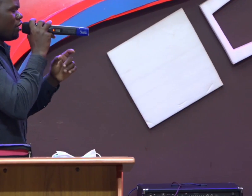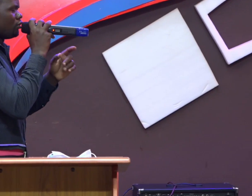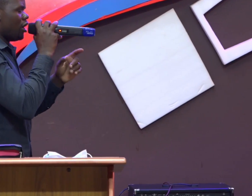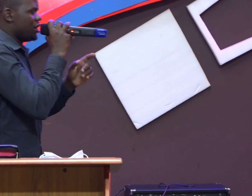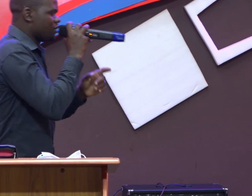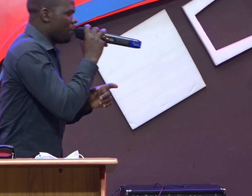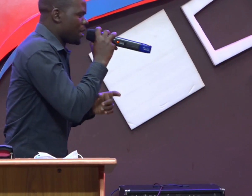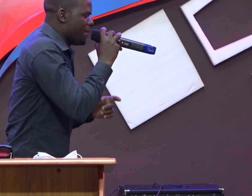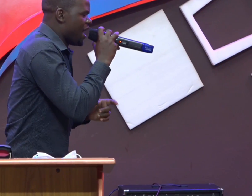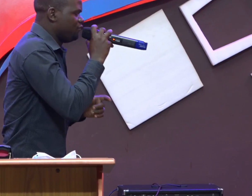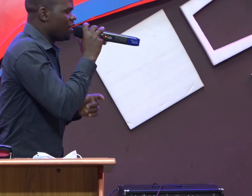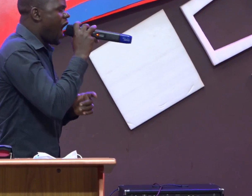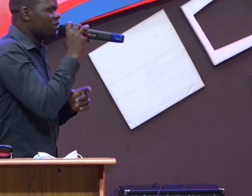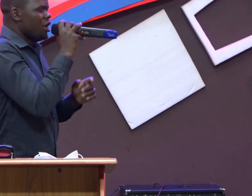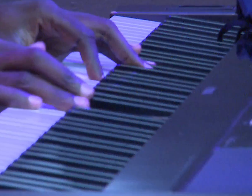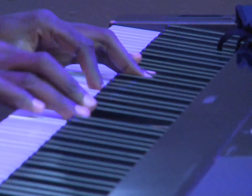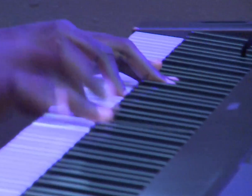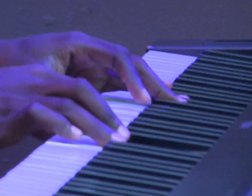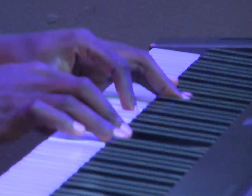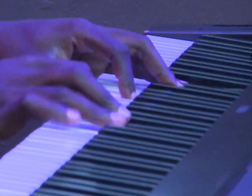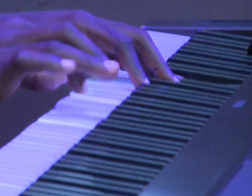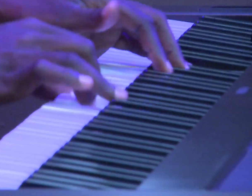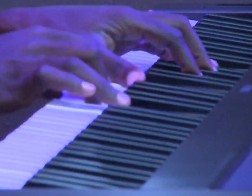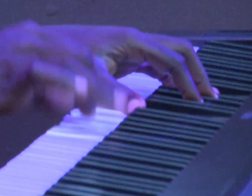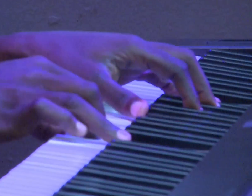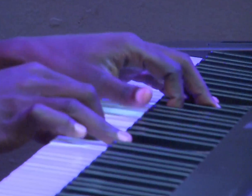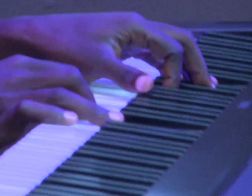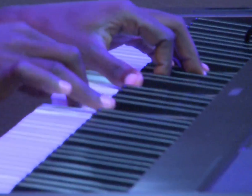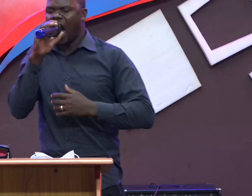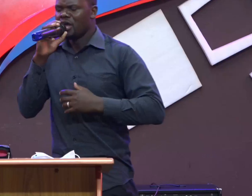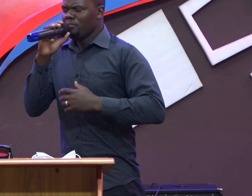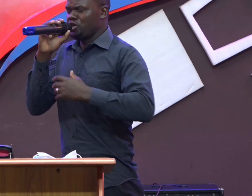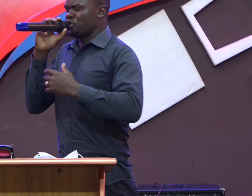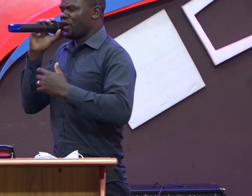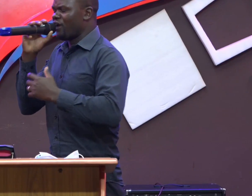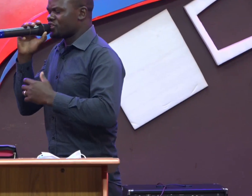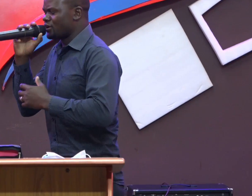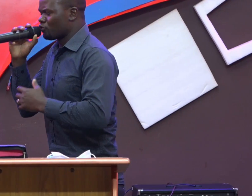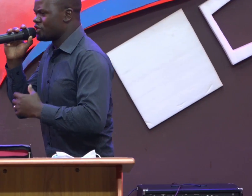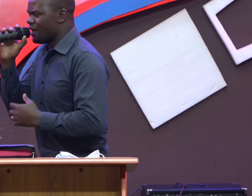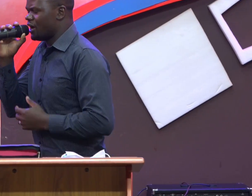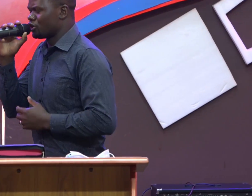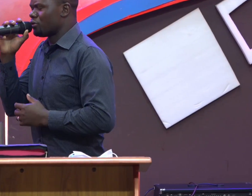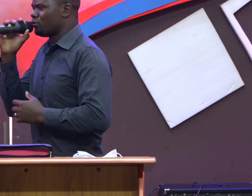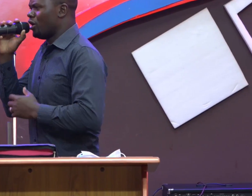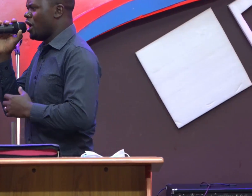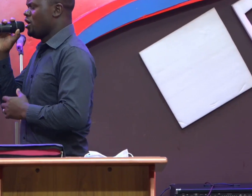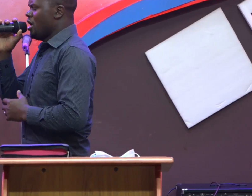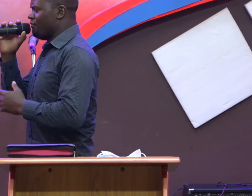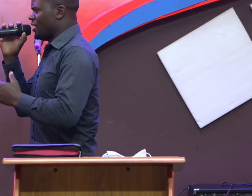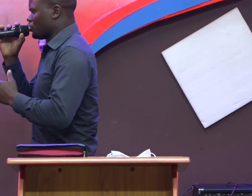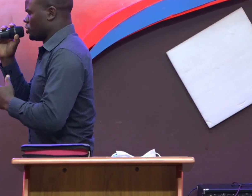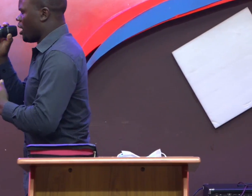the eternal glory that you prepared for us, the eternal glory that you prepared for your child. May you give us that grace, heavenly King of